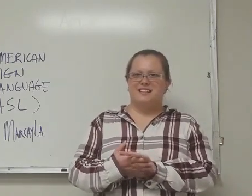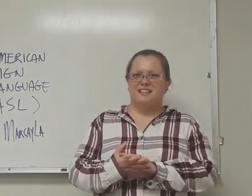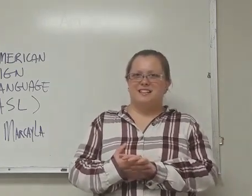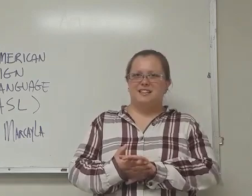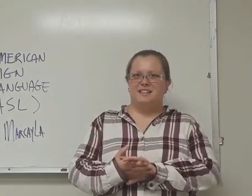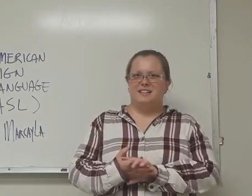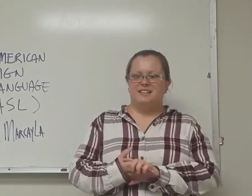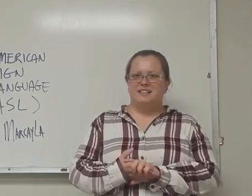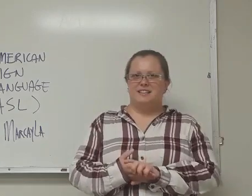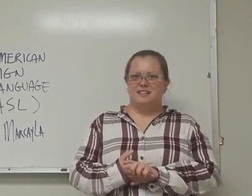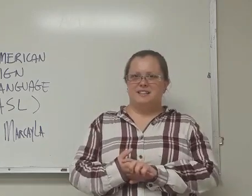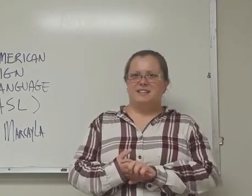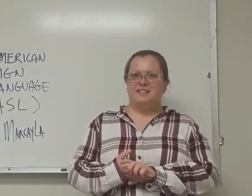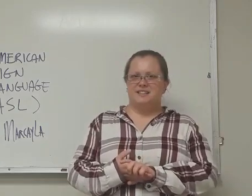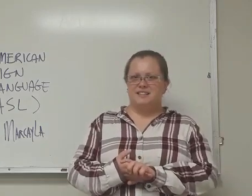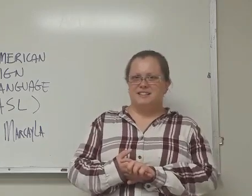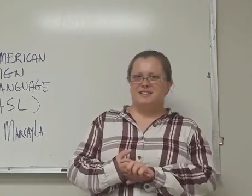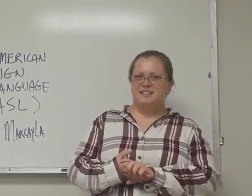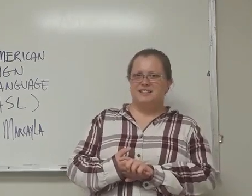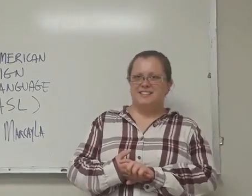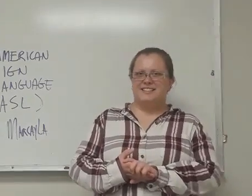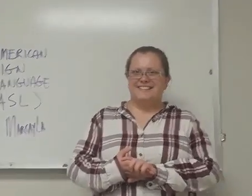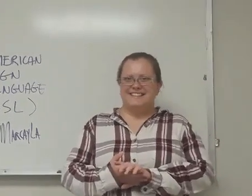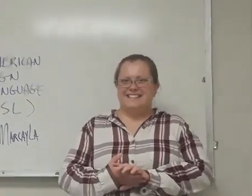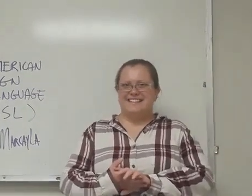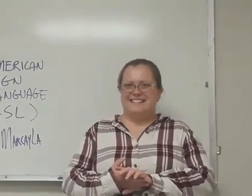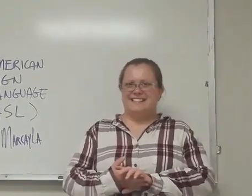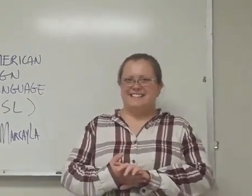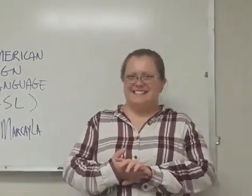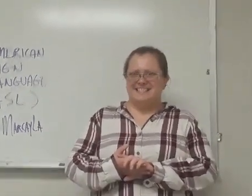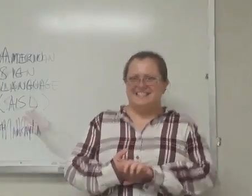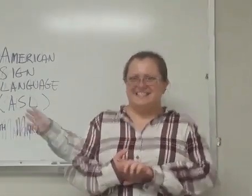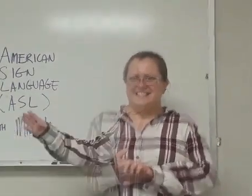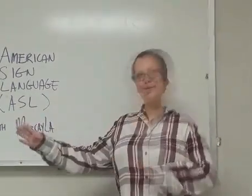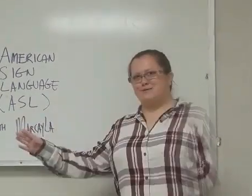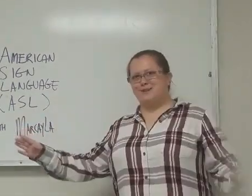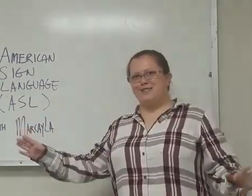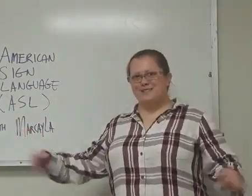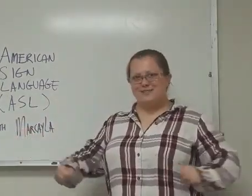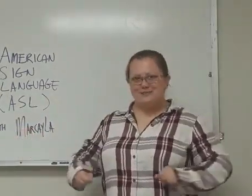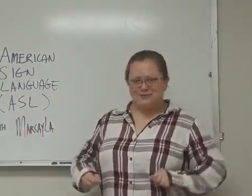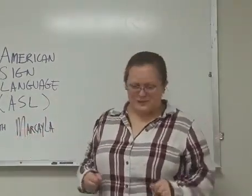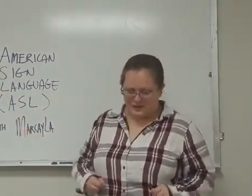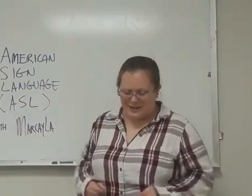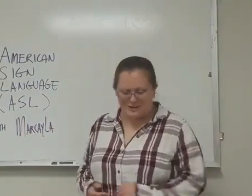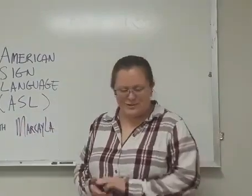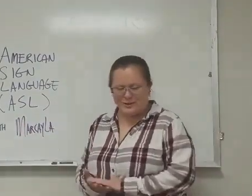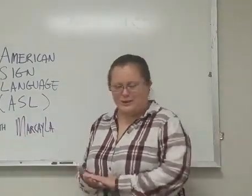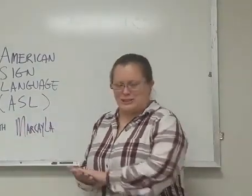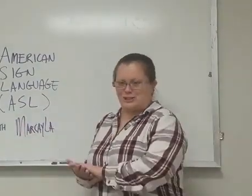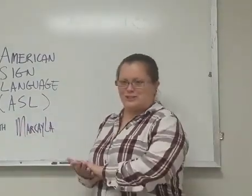know with ASL. So thank you very much. We'll be right back. Hi everybody, we're back for part 2 for answering